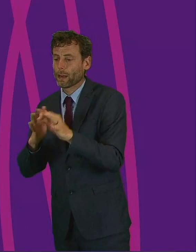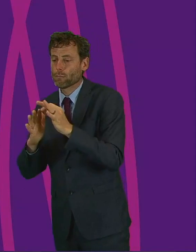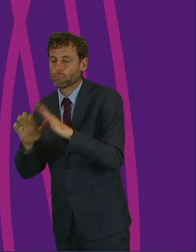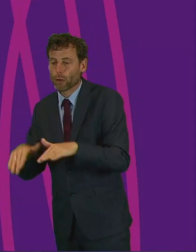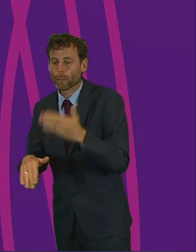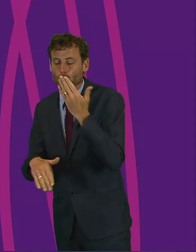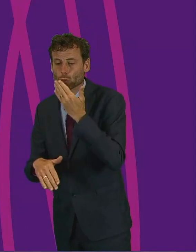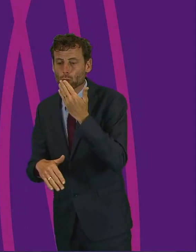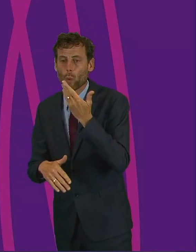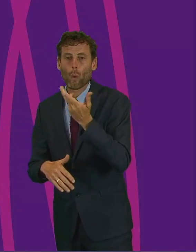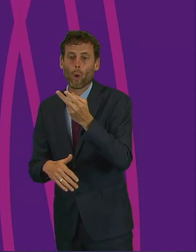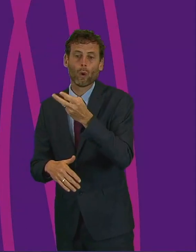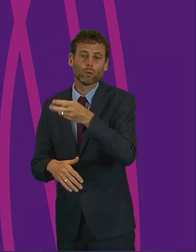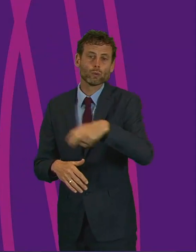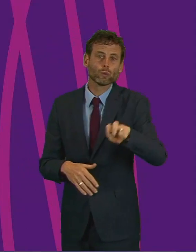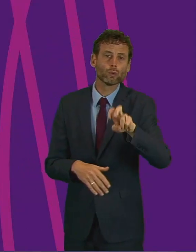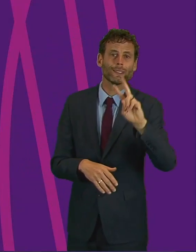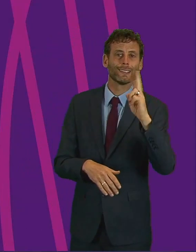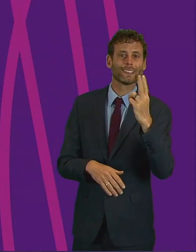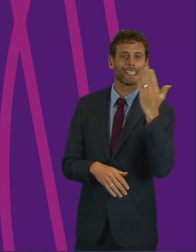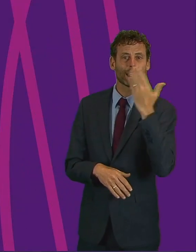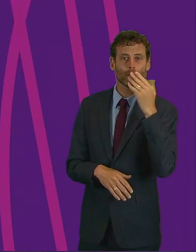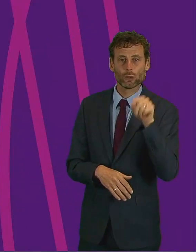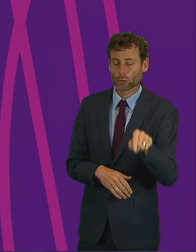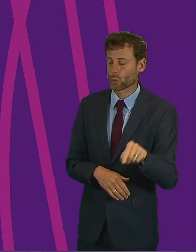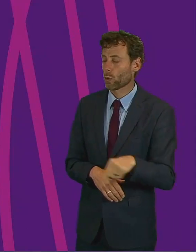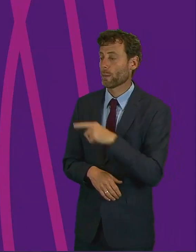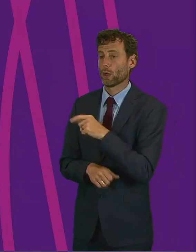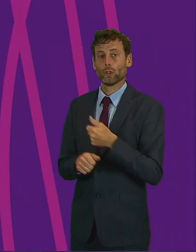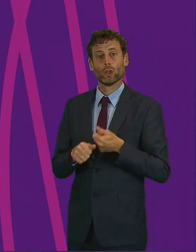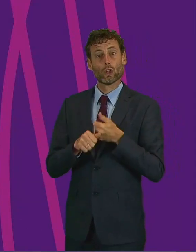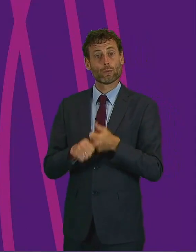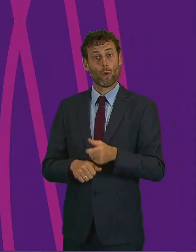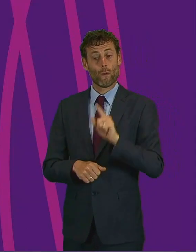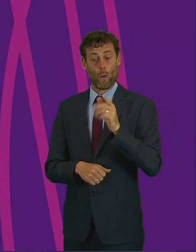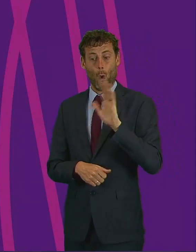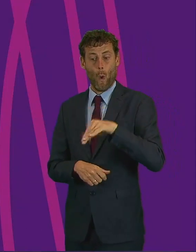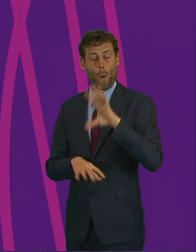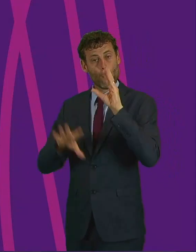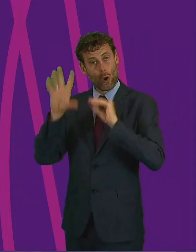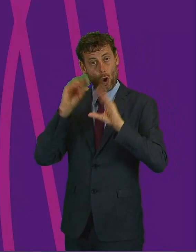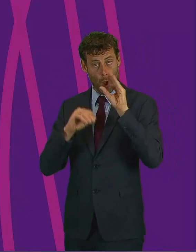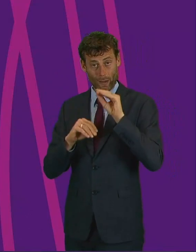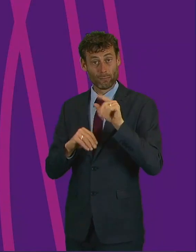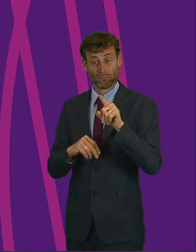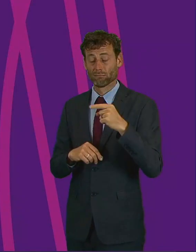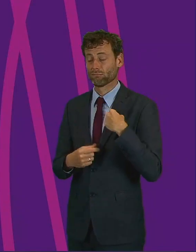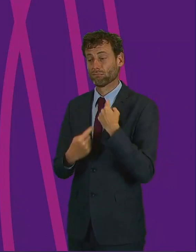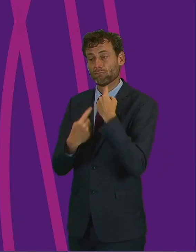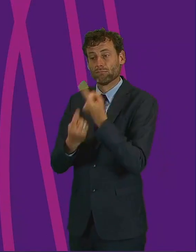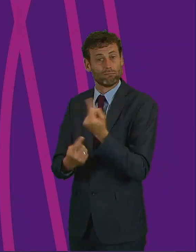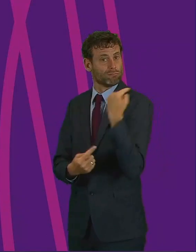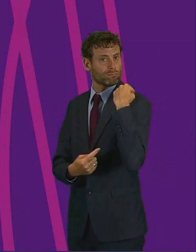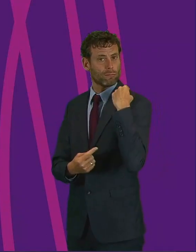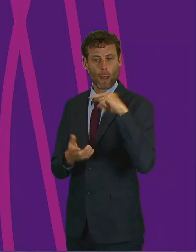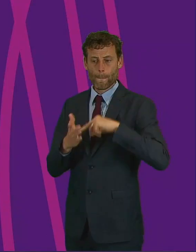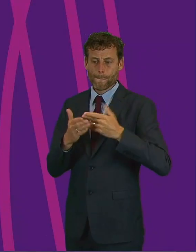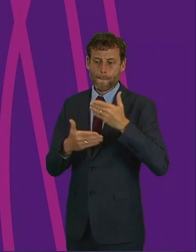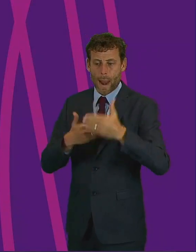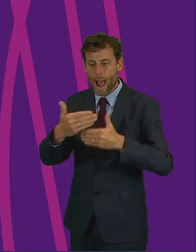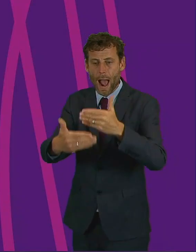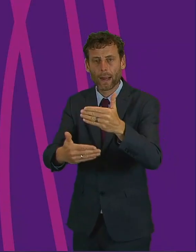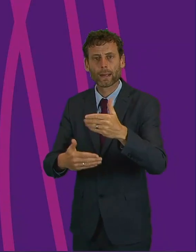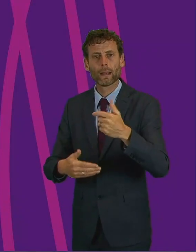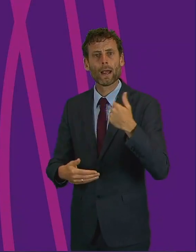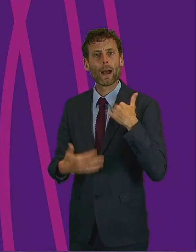of June. But the point about support for home learning is important. When I set out the route map in the Chamber a couple of weeks ago,